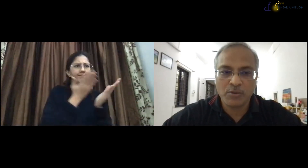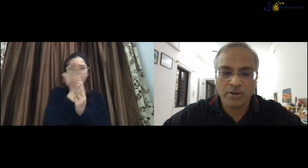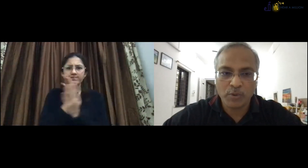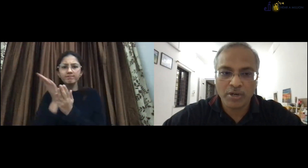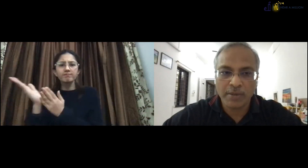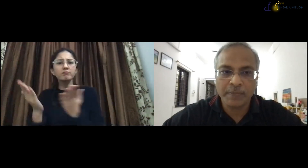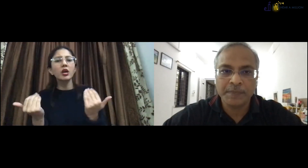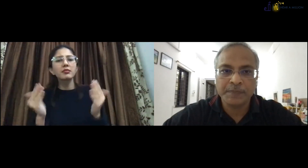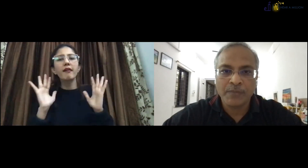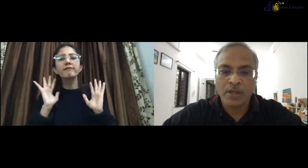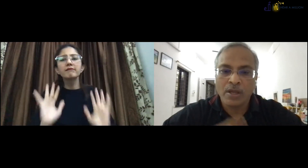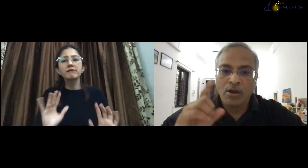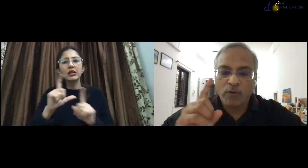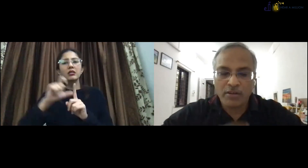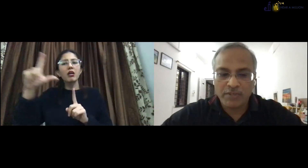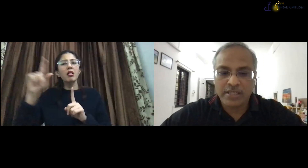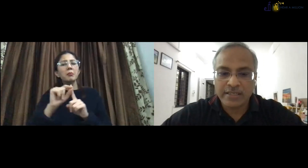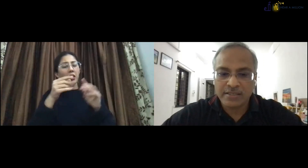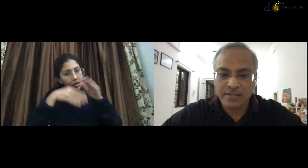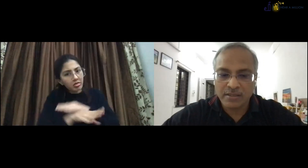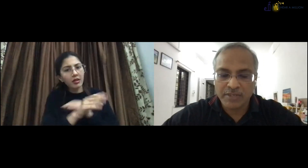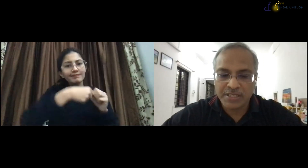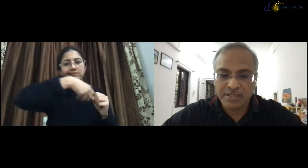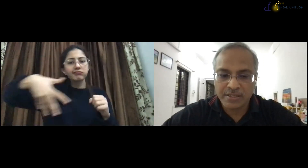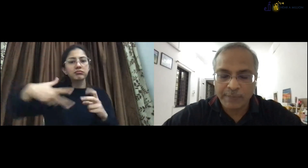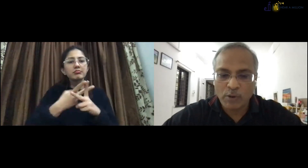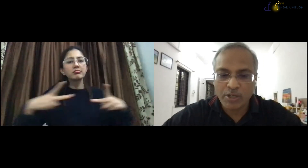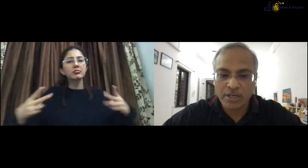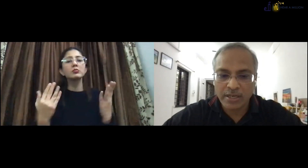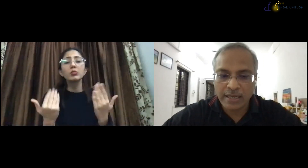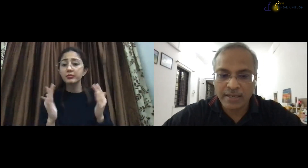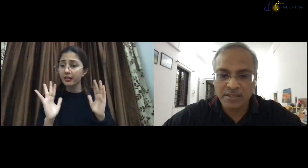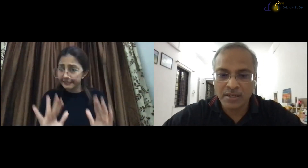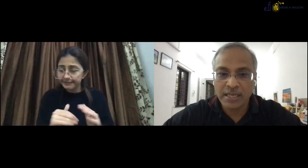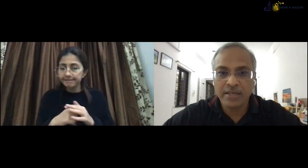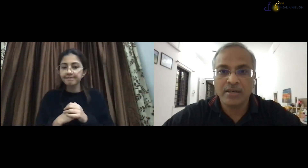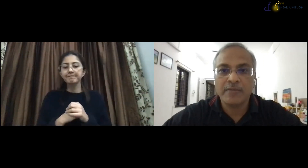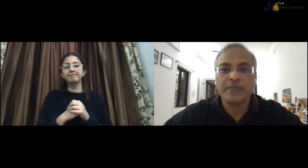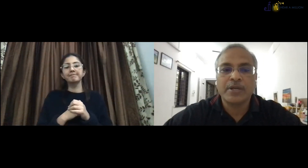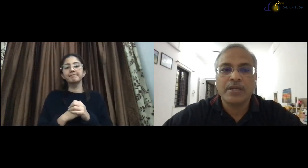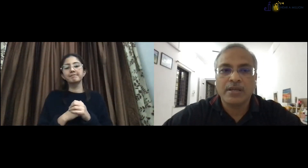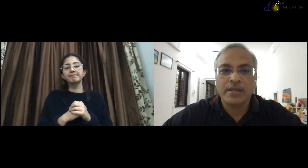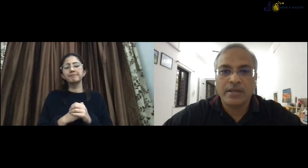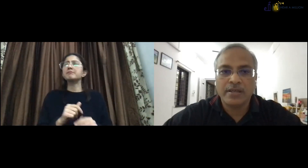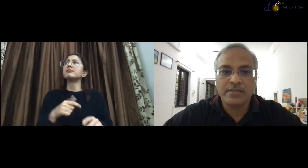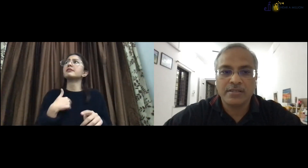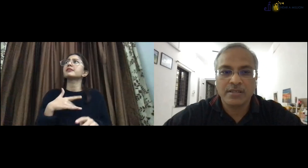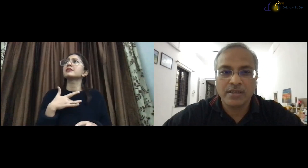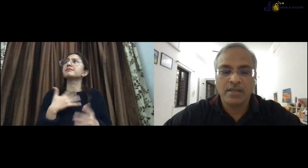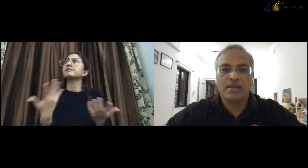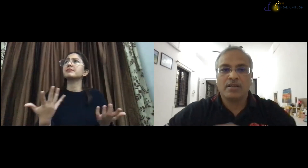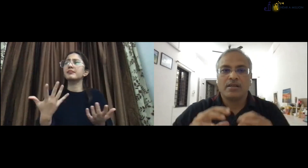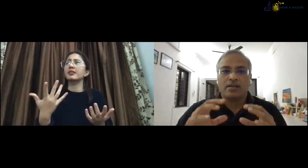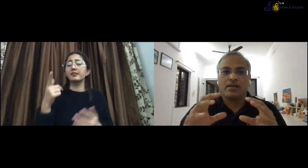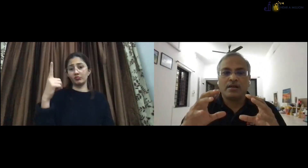deaf leadership program. One of the things which is important as a leader